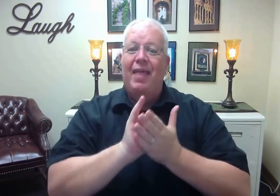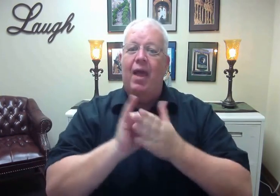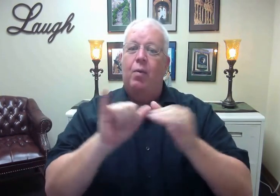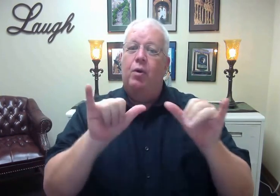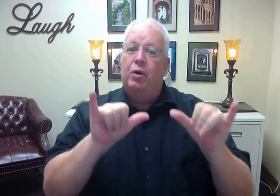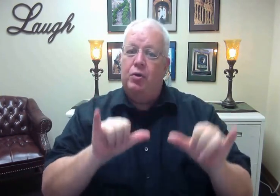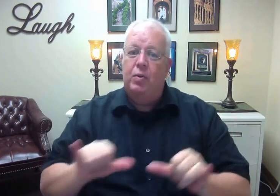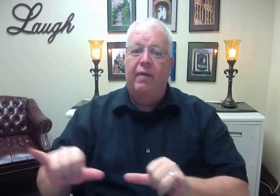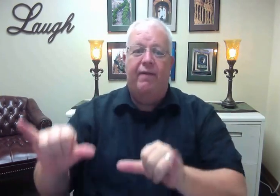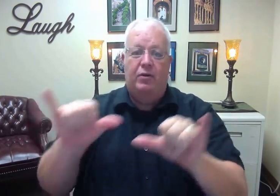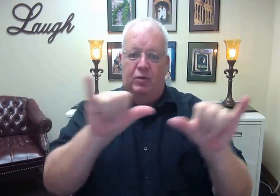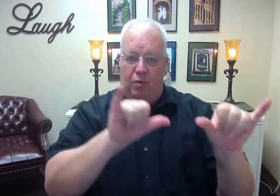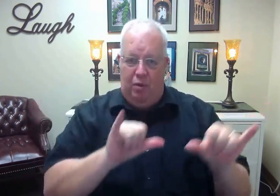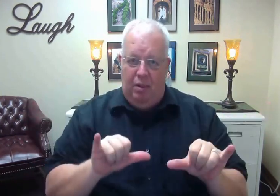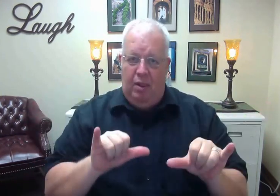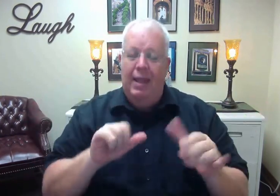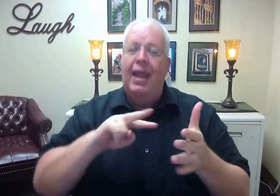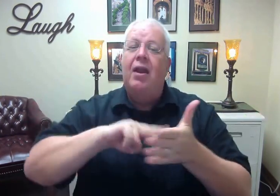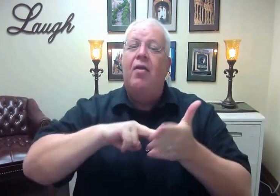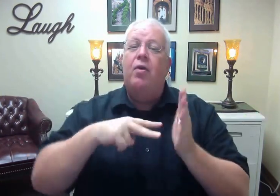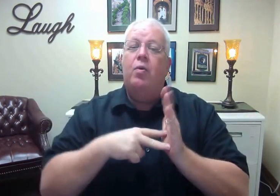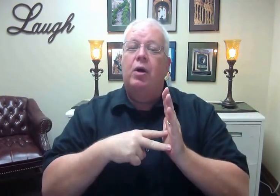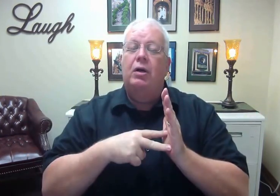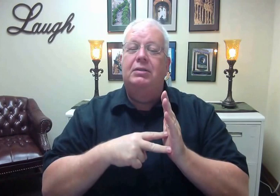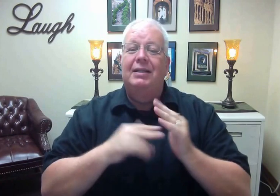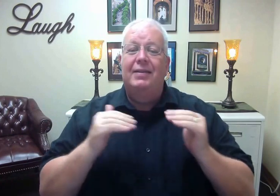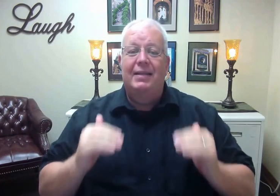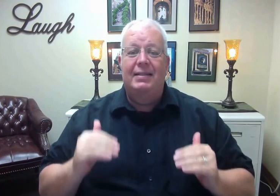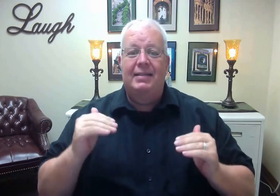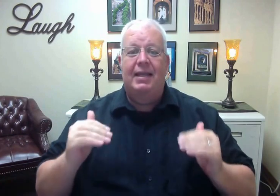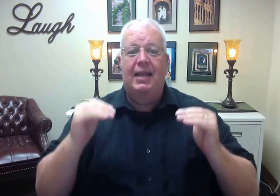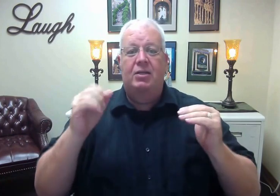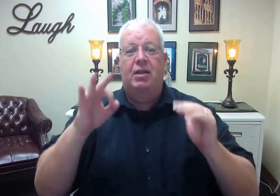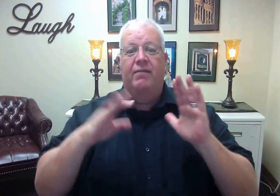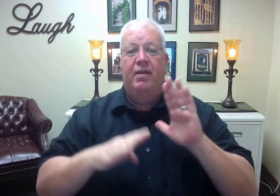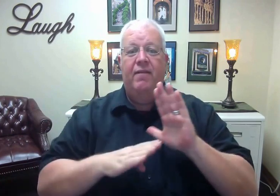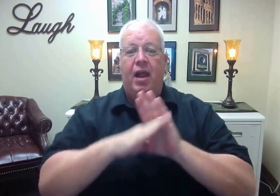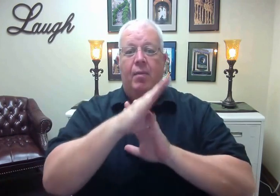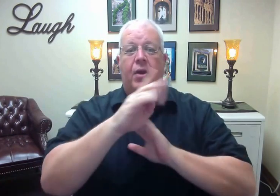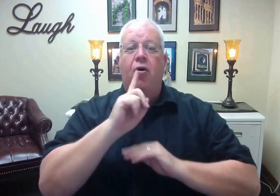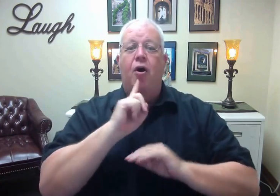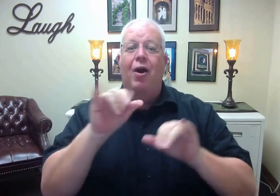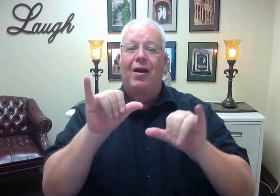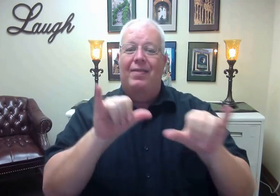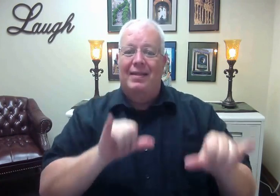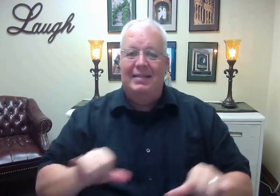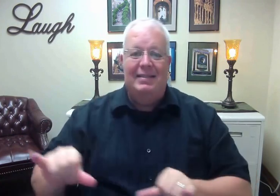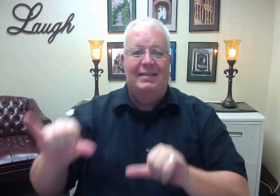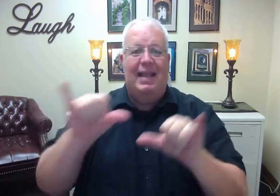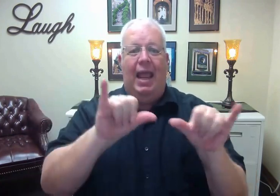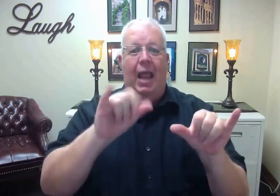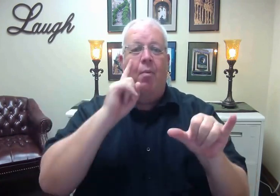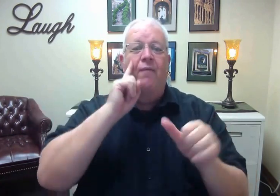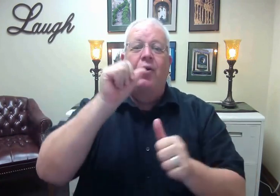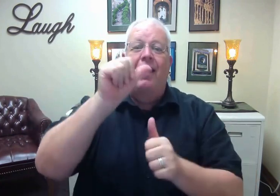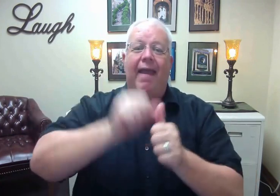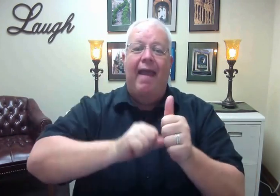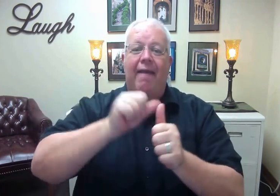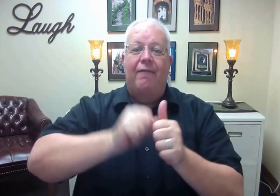universal. In other words, the stages of development are the same for